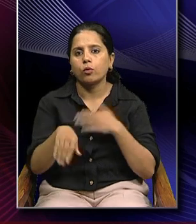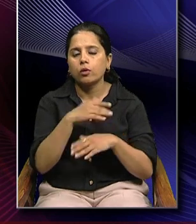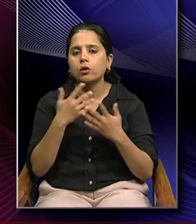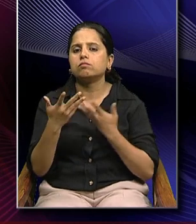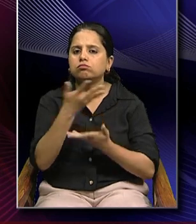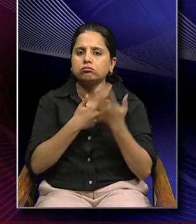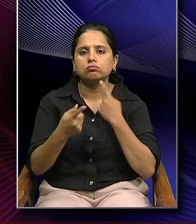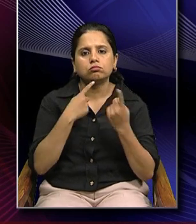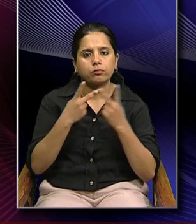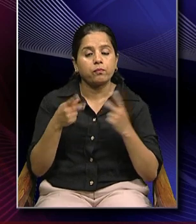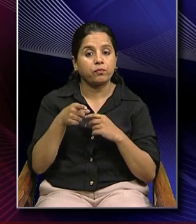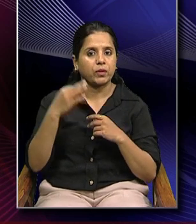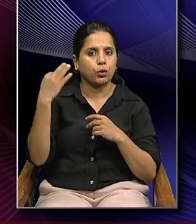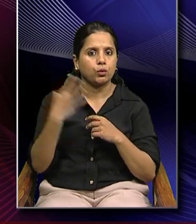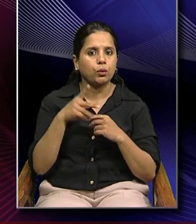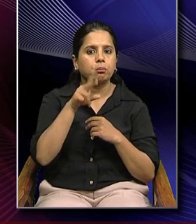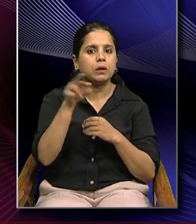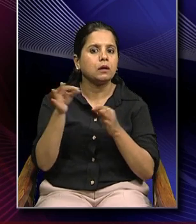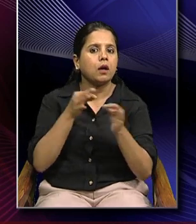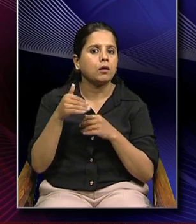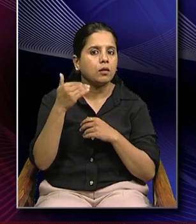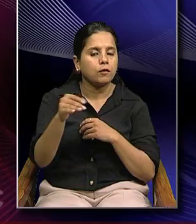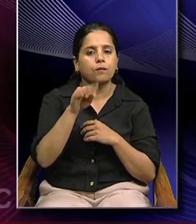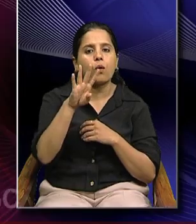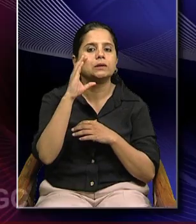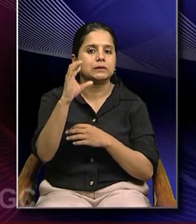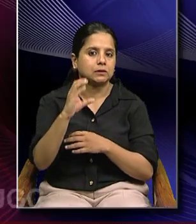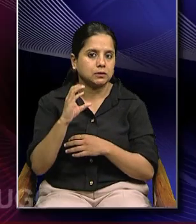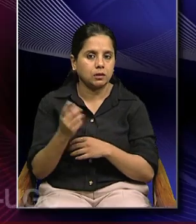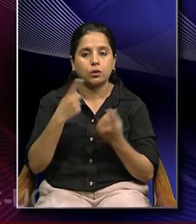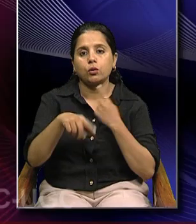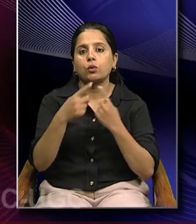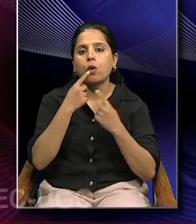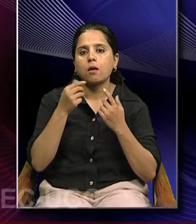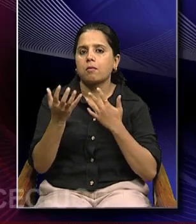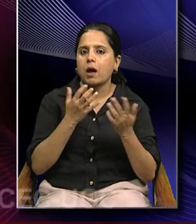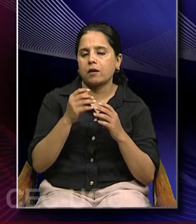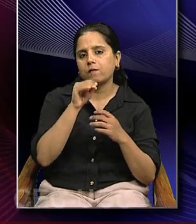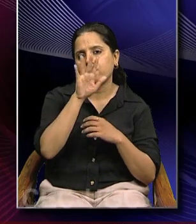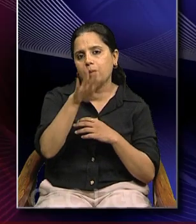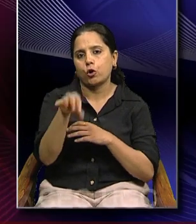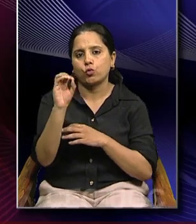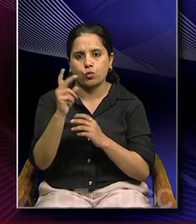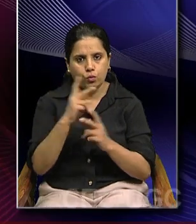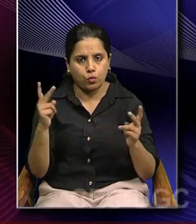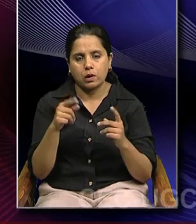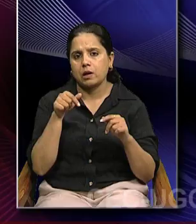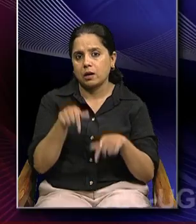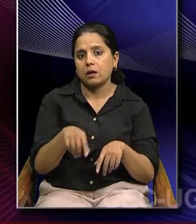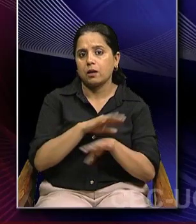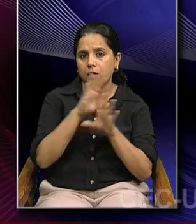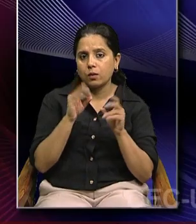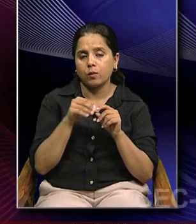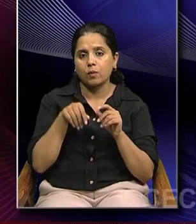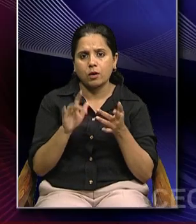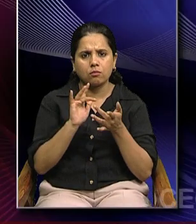conversation. So, this is the new definition of 4 C's when we talk about marketing 5.0. So, in this